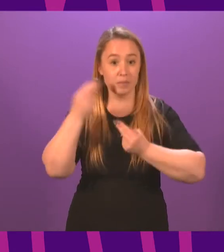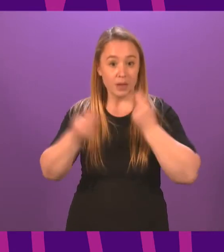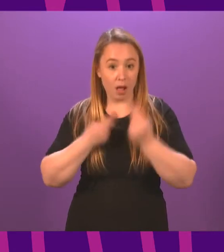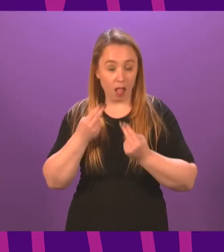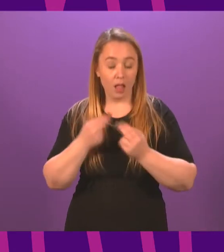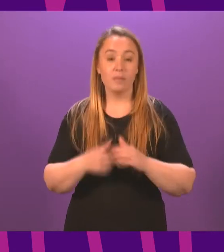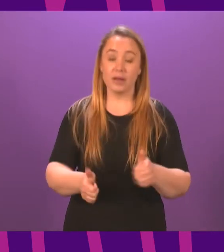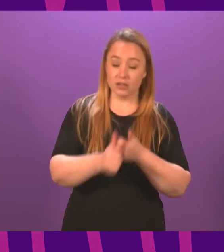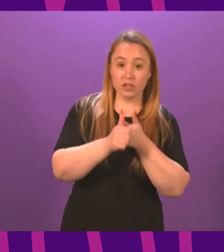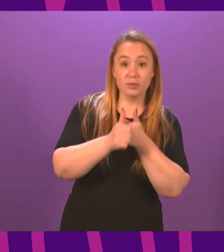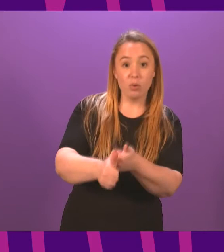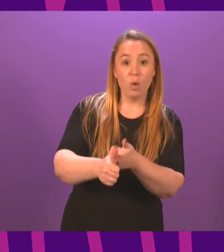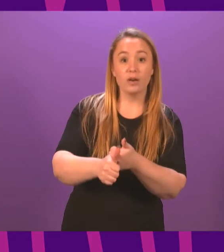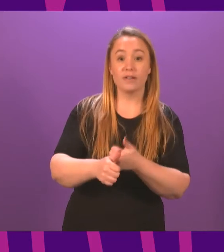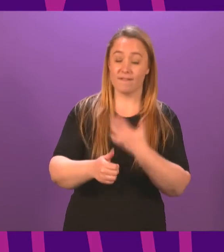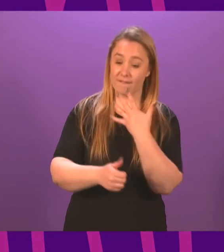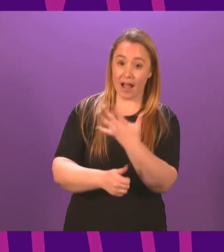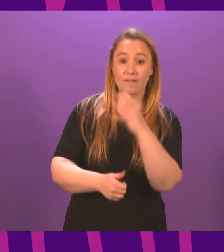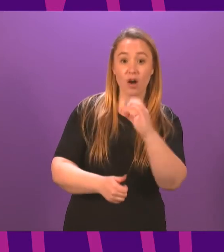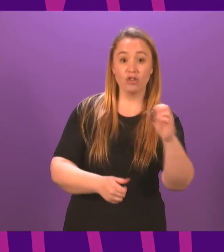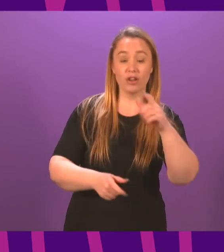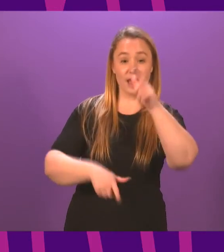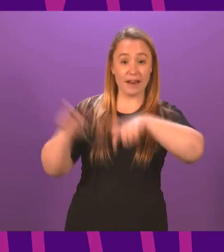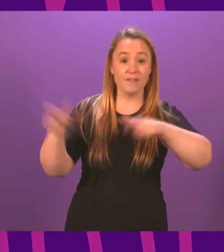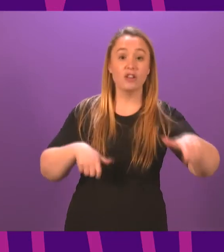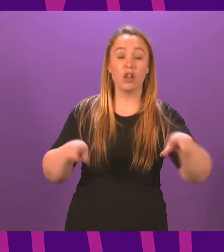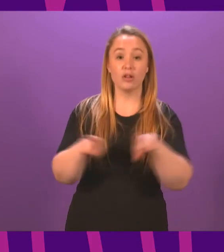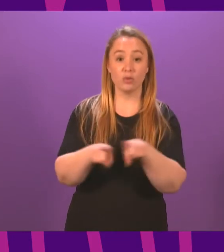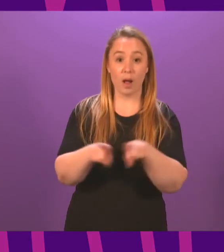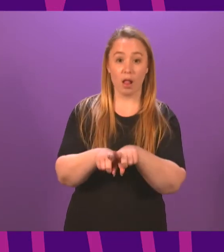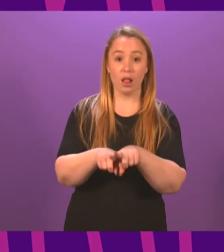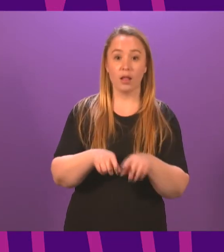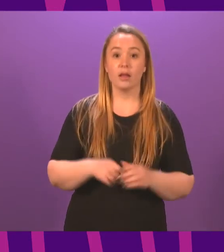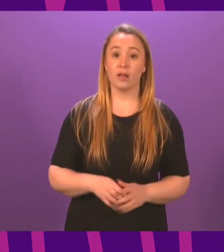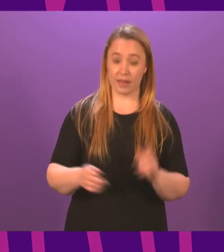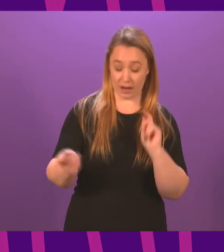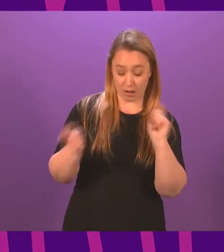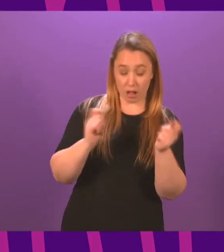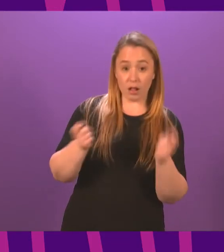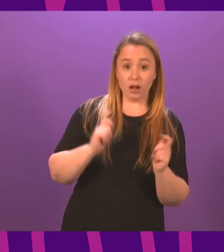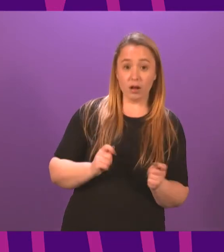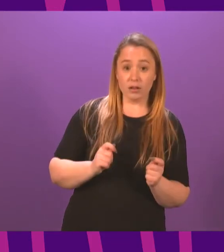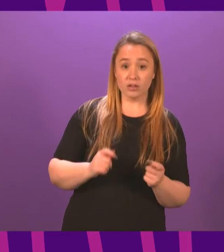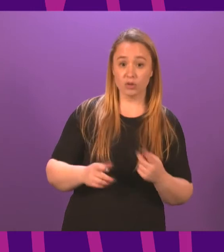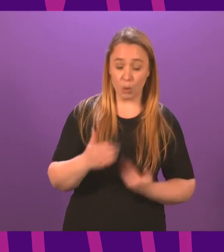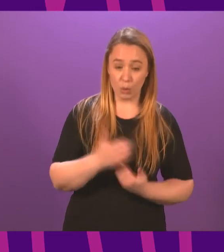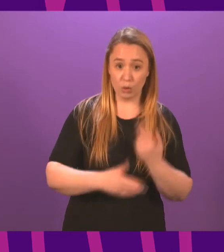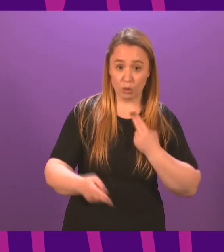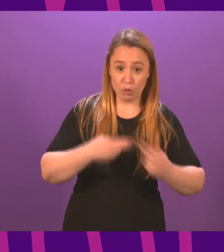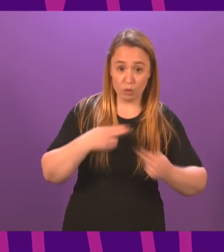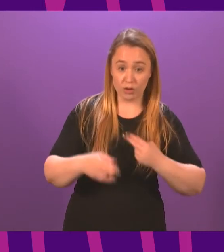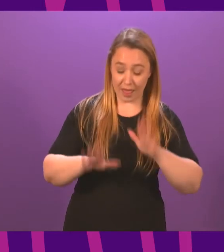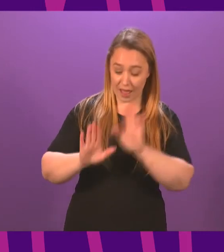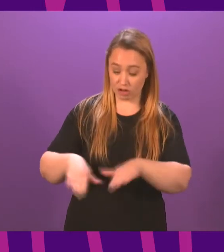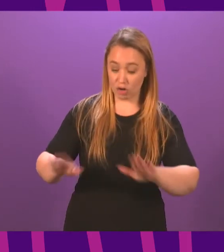providing support to over 500 individuals. They have quickly adapted, changed and reacted to the emerging needs of the children,